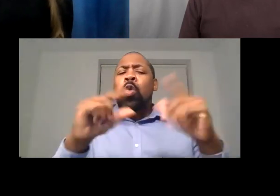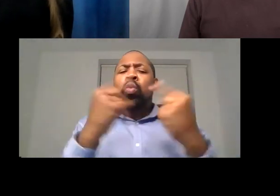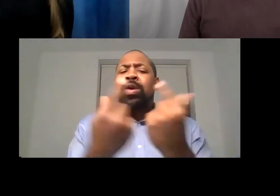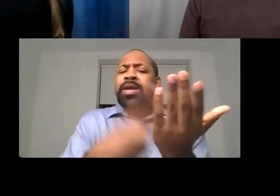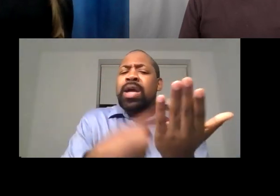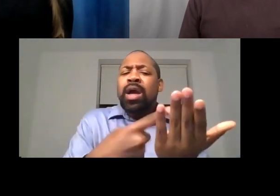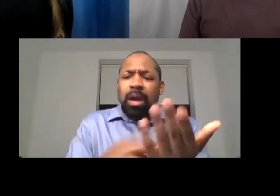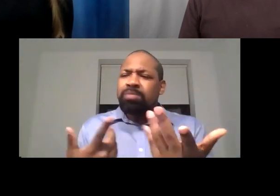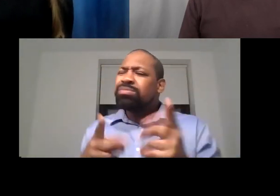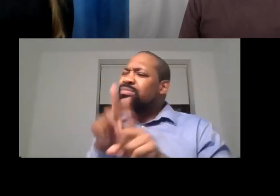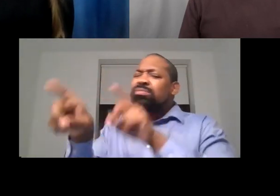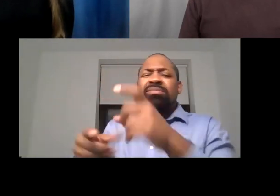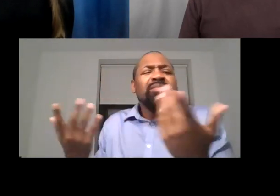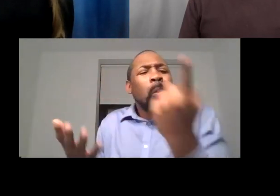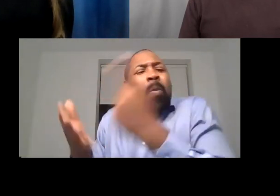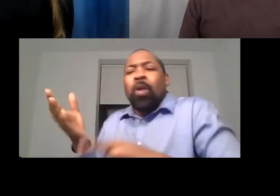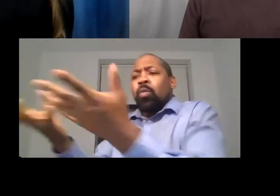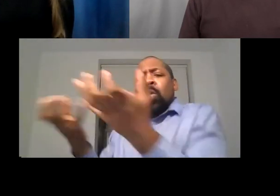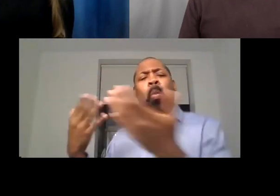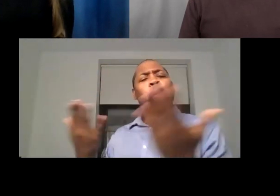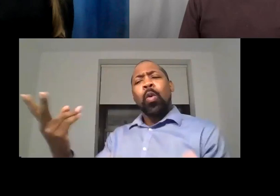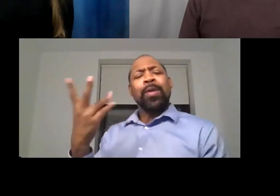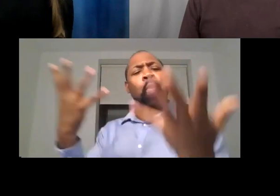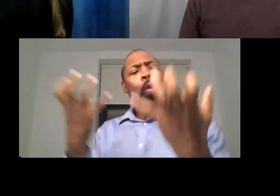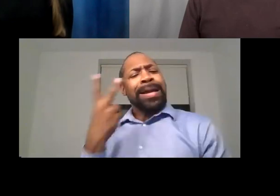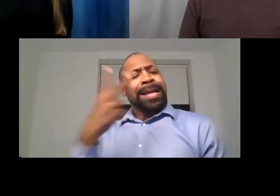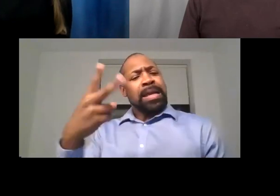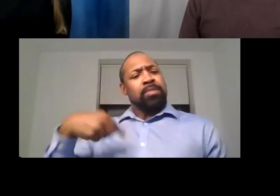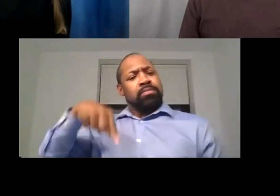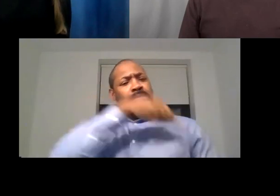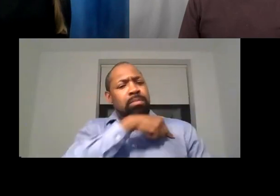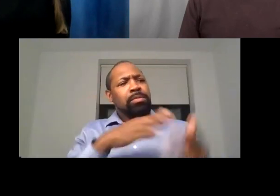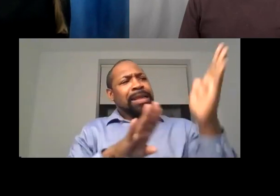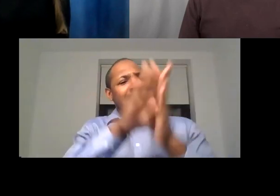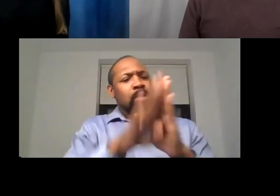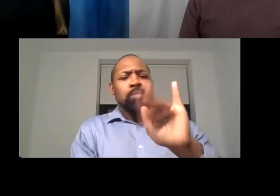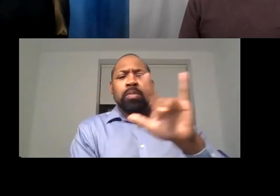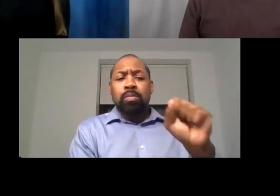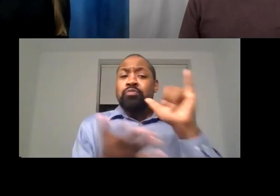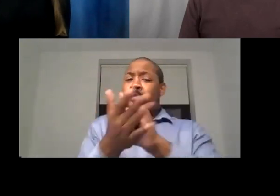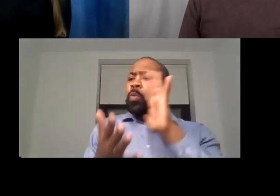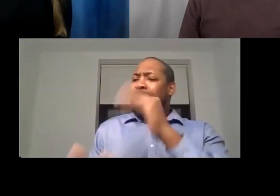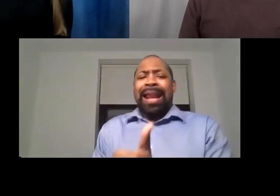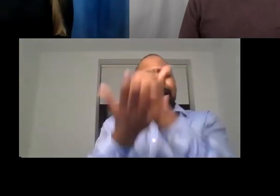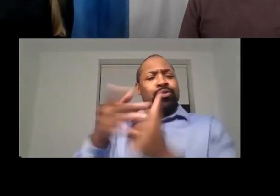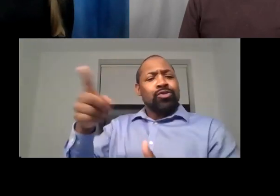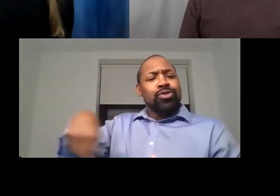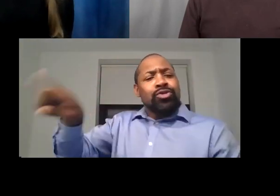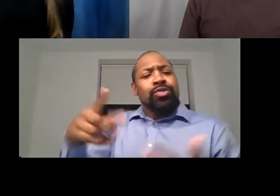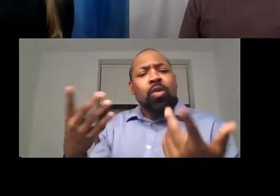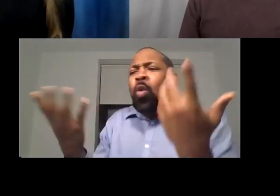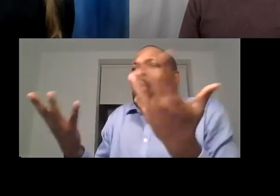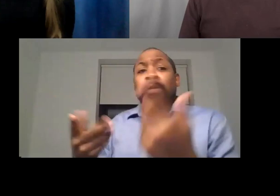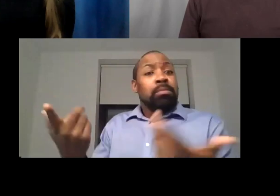in. So before we open up to a group discussion, we want to find out what the community, what they want